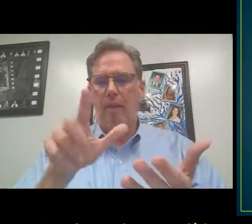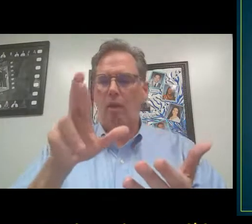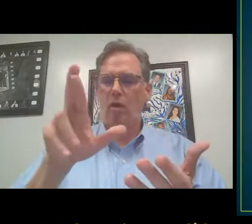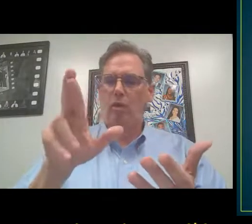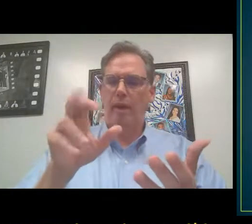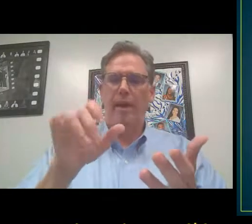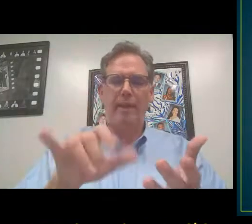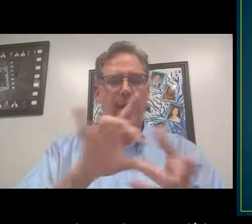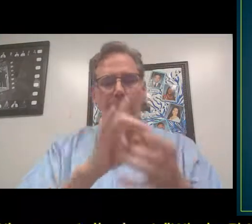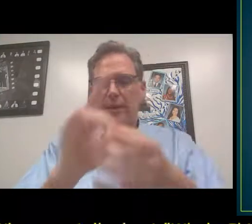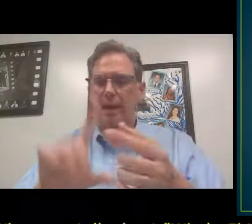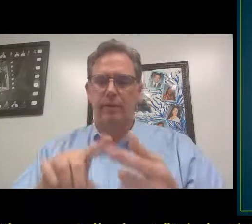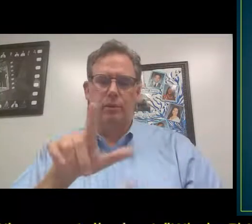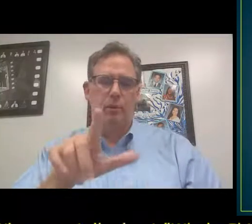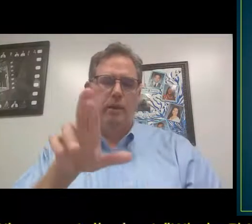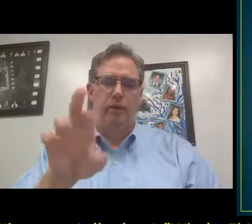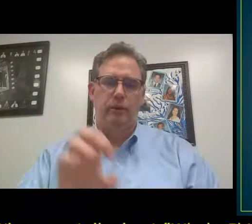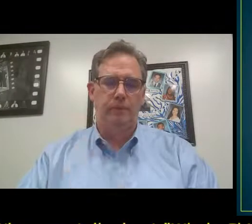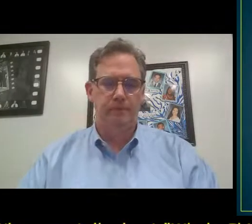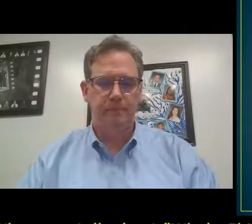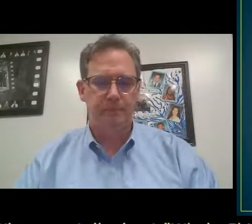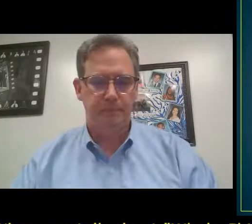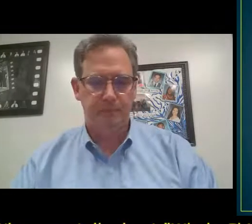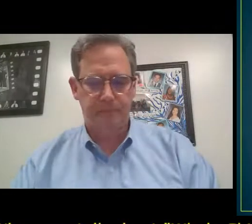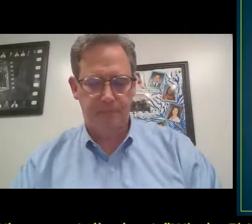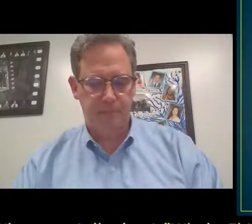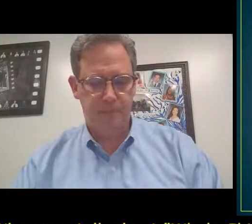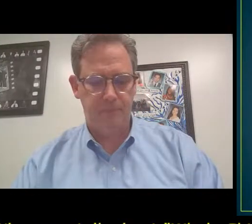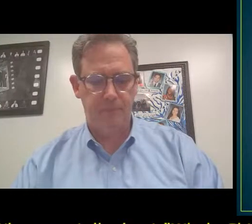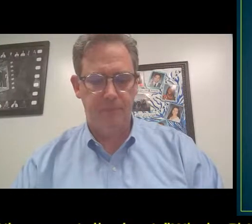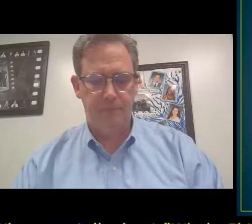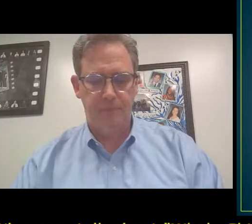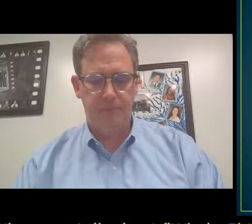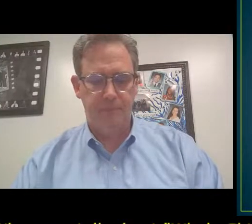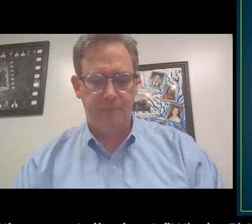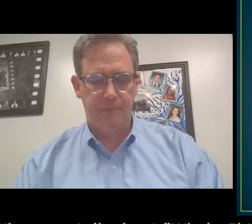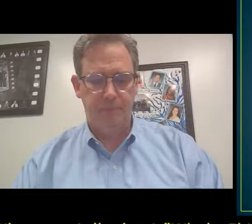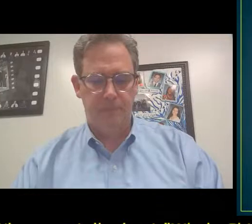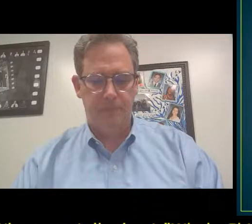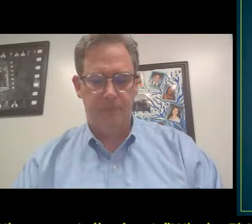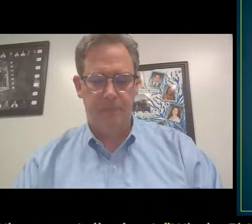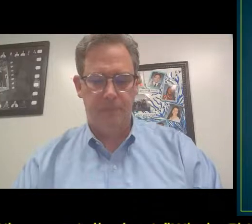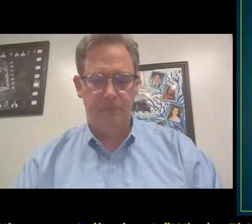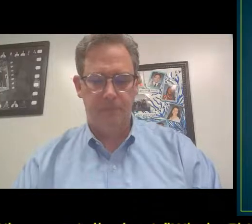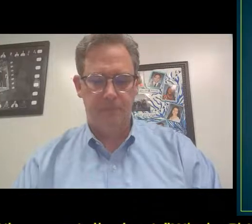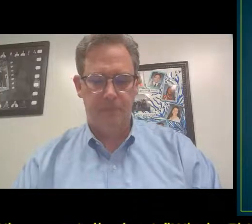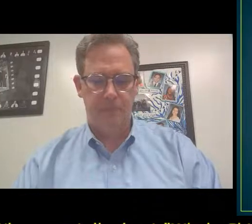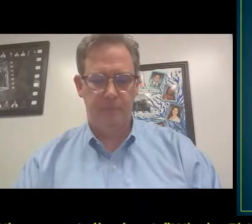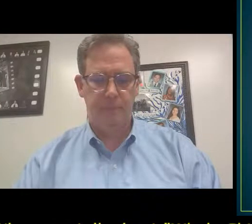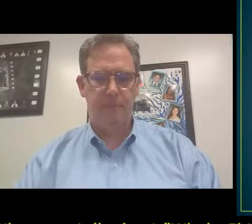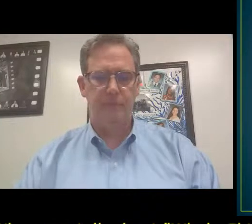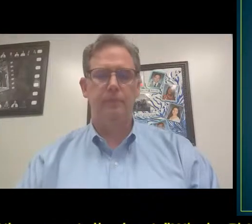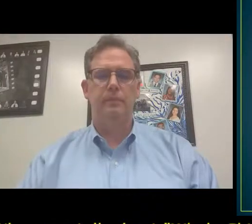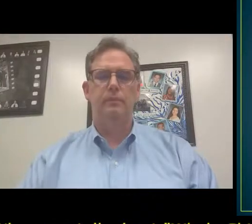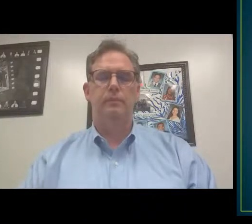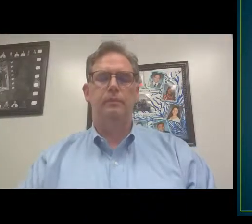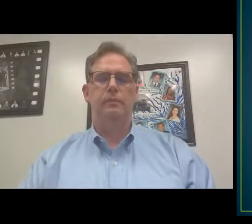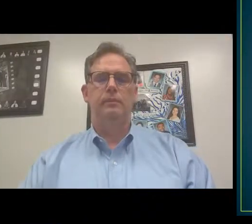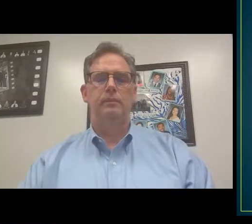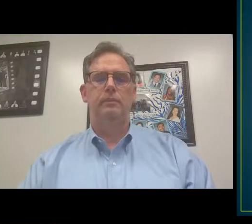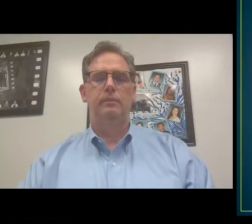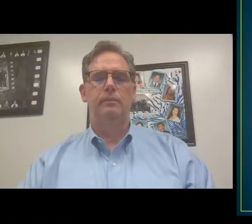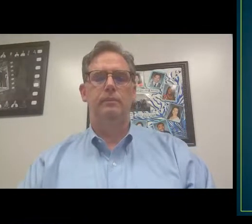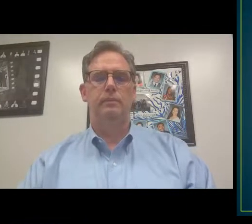Language impacts every single aspect. And clearly, that has a lot to do